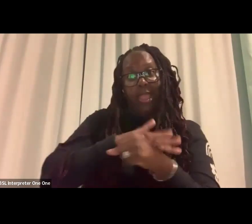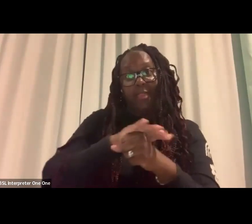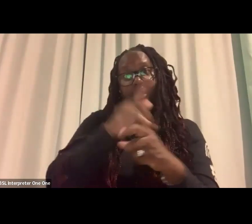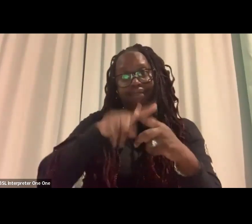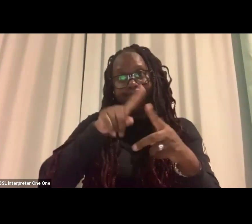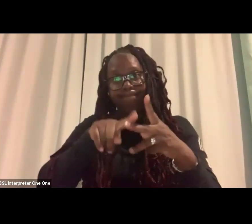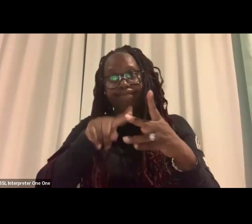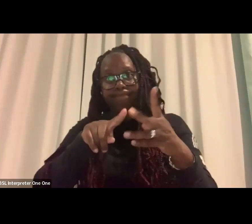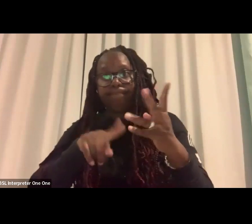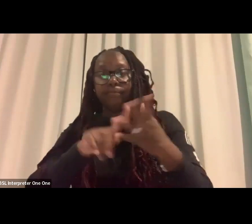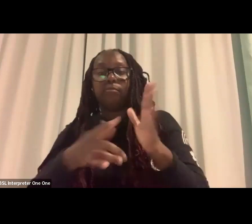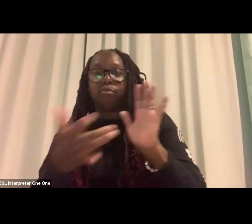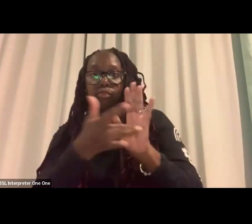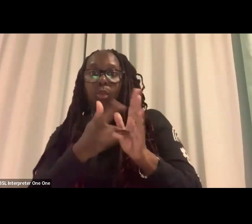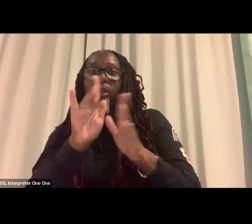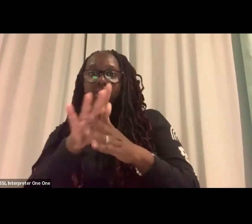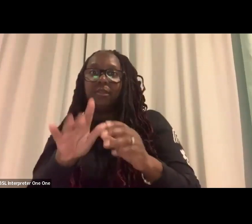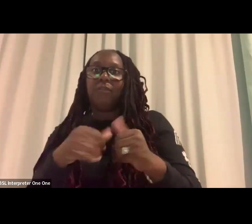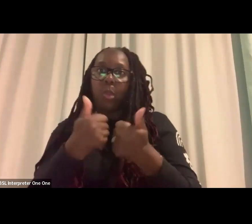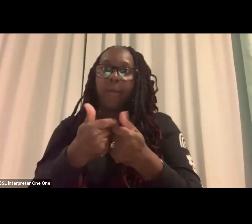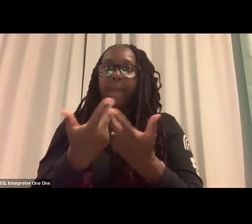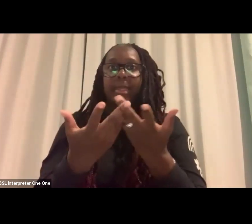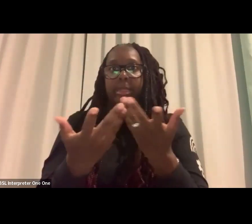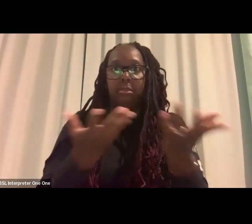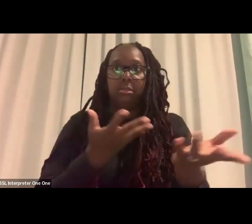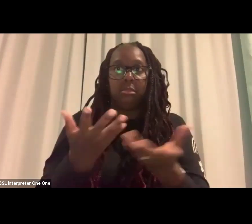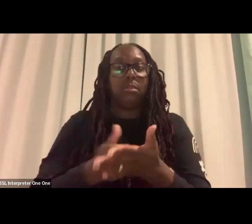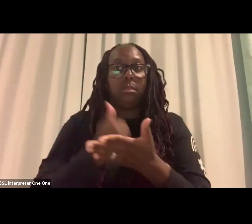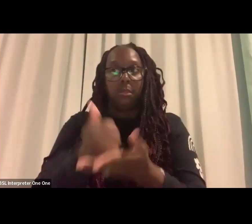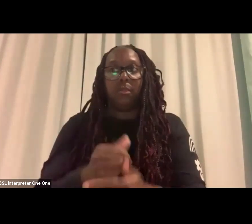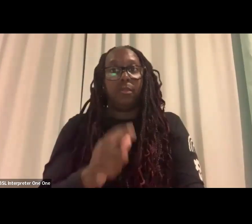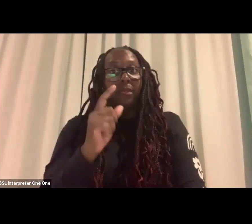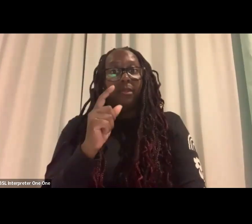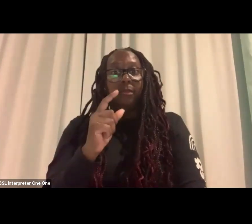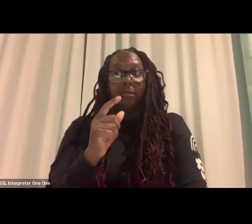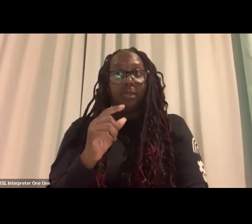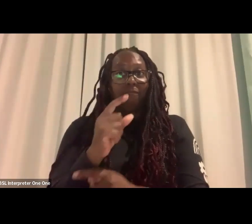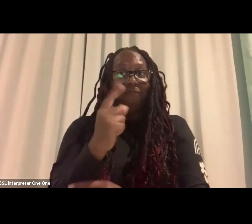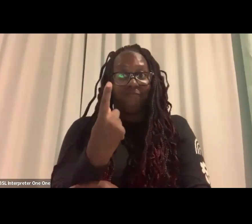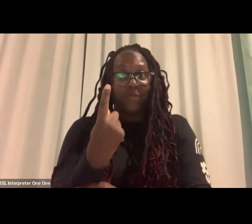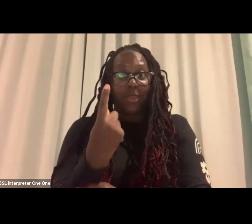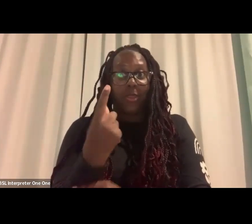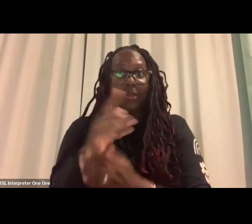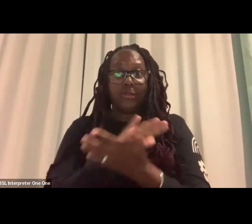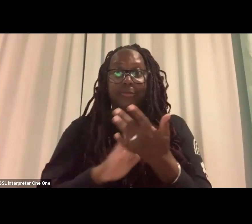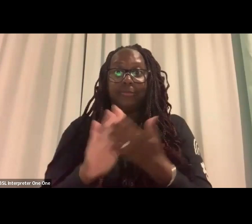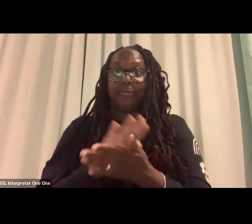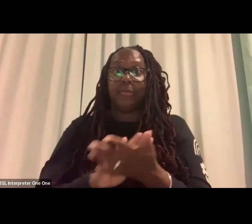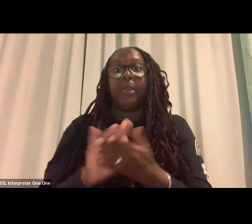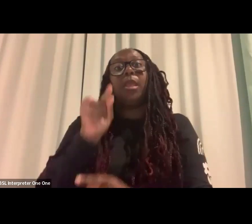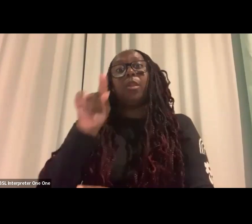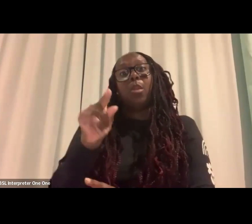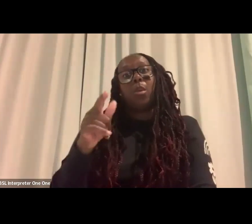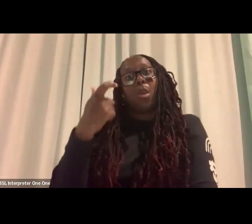are significant for well-being to exist. The first, manatoko iho, is about having a cohesive